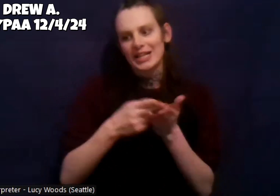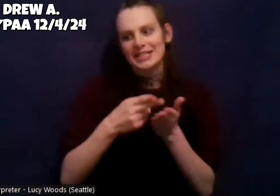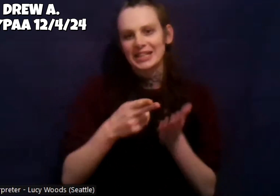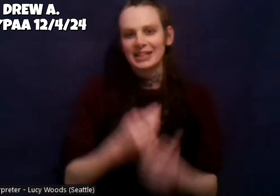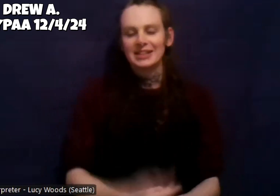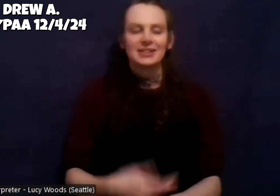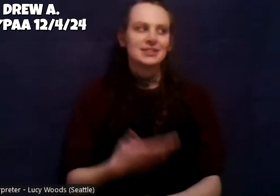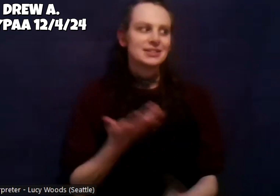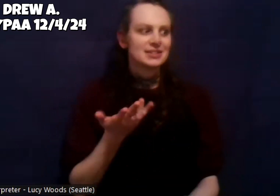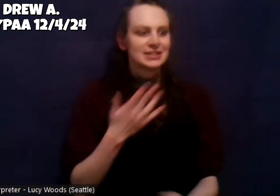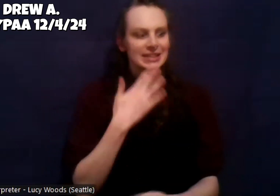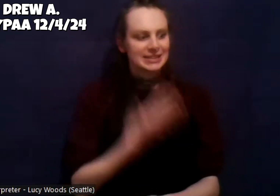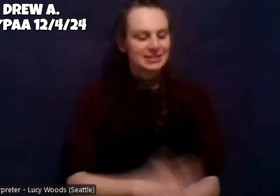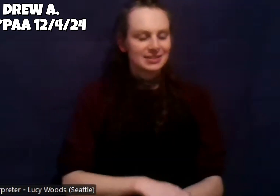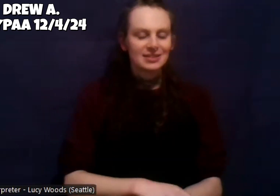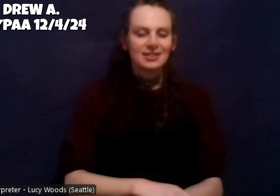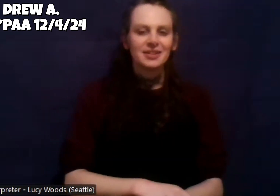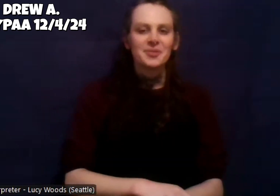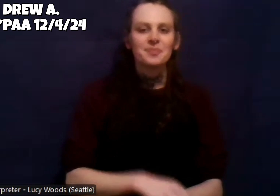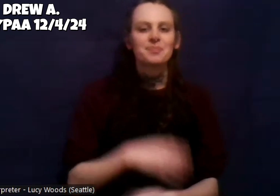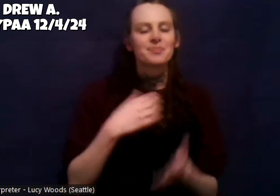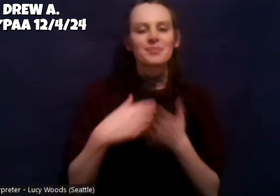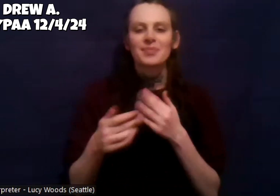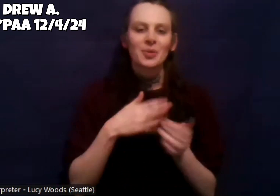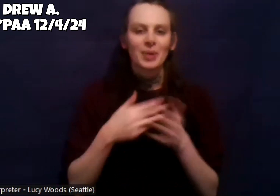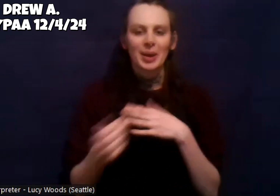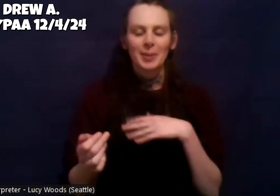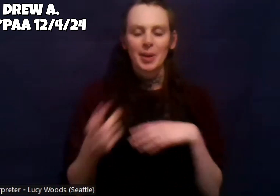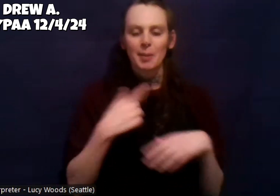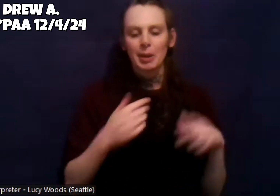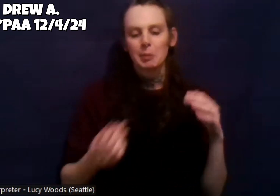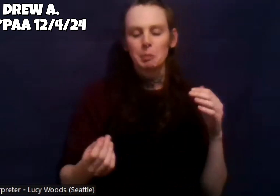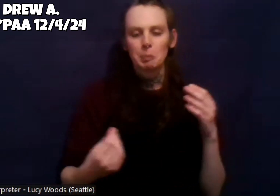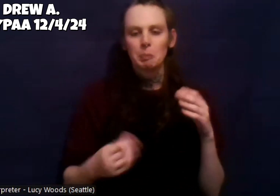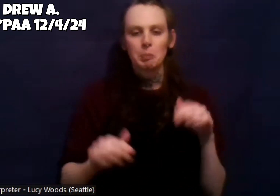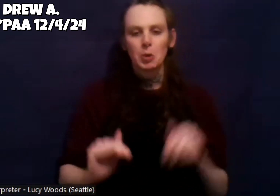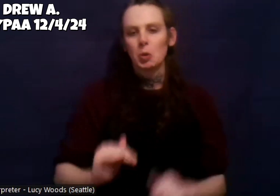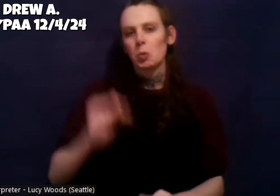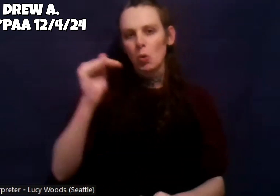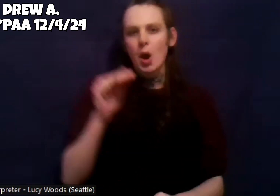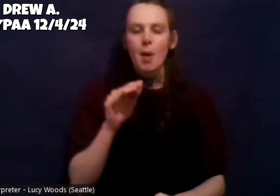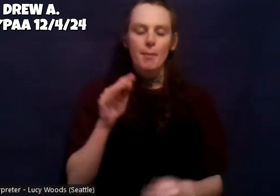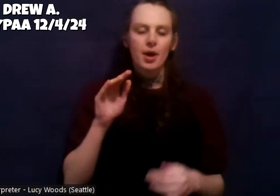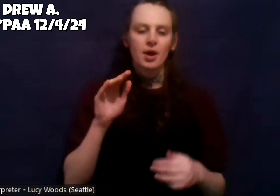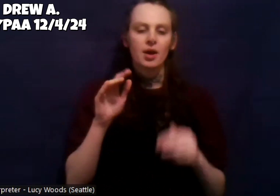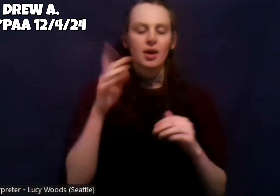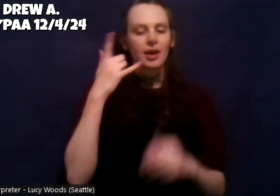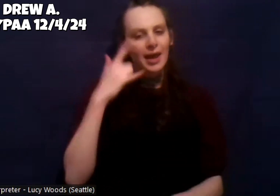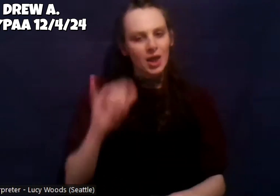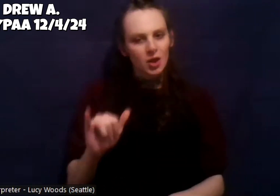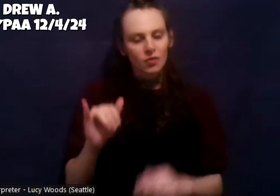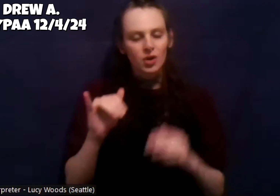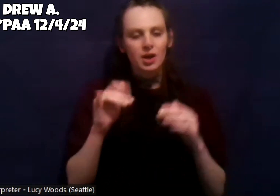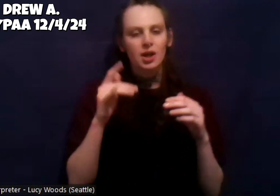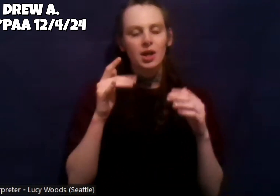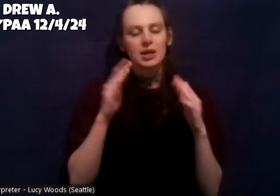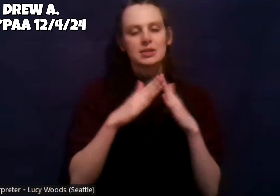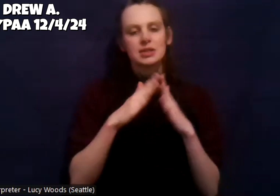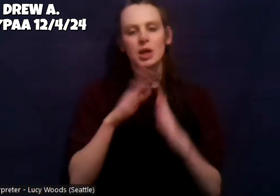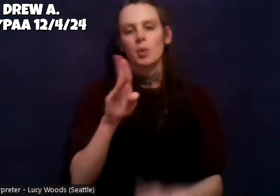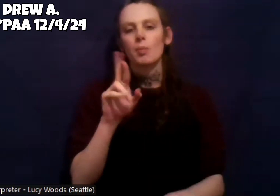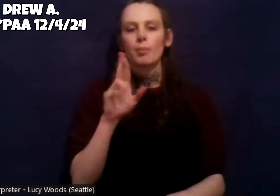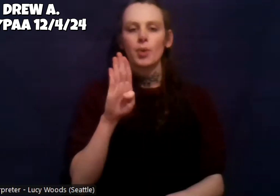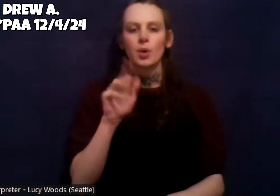Um, but I grew up in Burbank, California. Um, I was always a weird kid. I